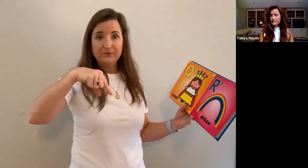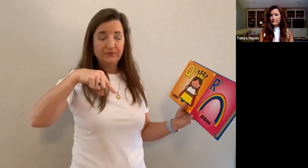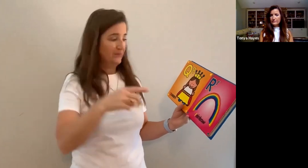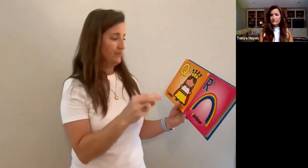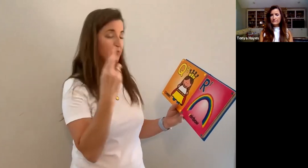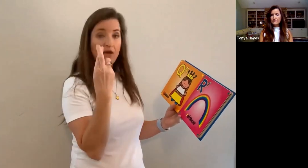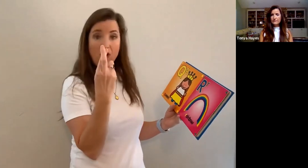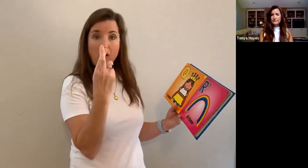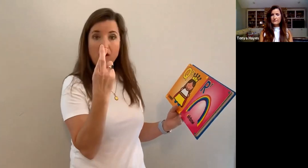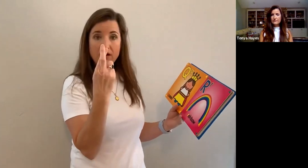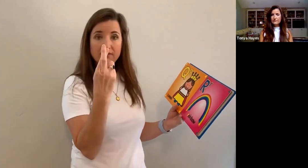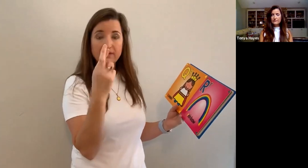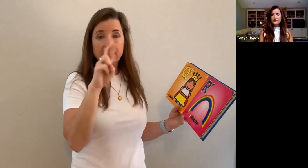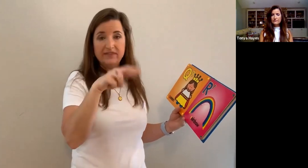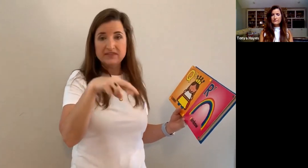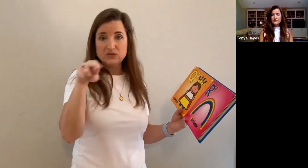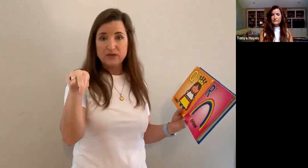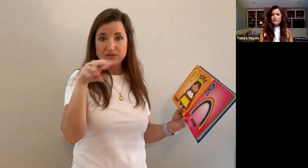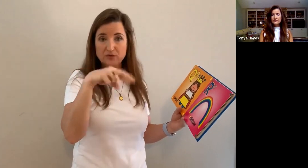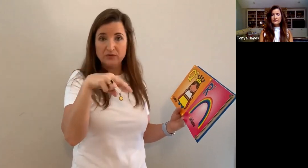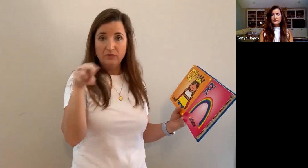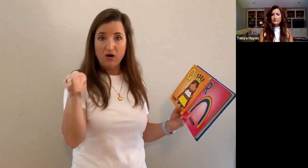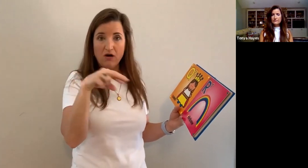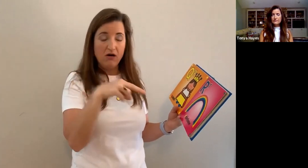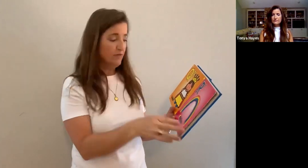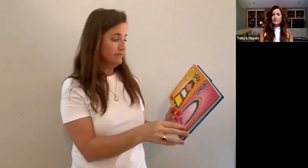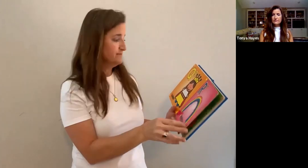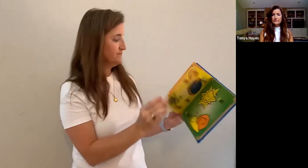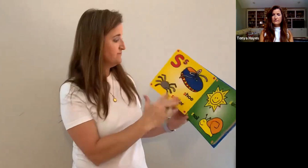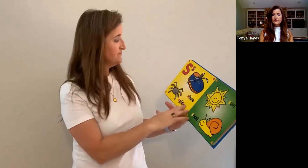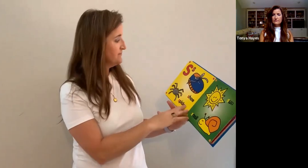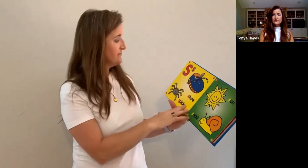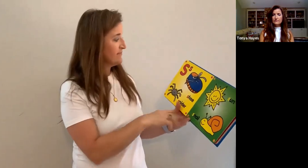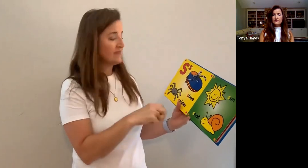Q, R, and this is restroom, RR.